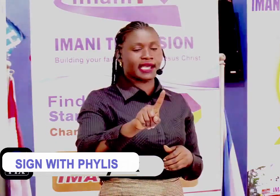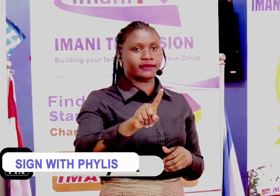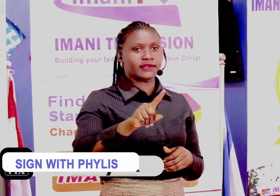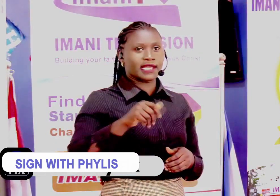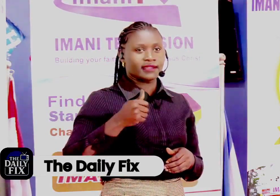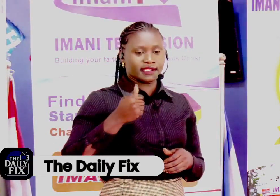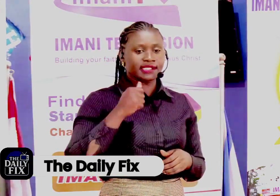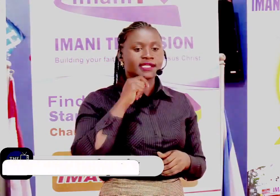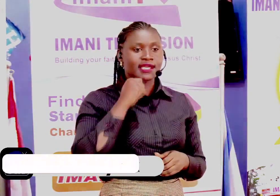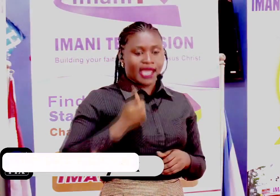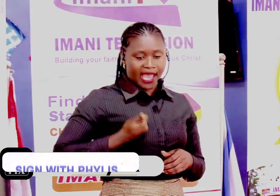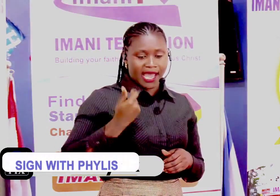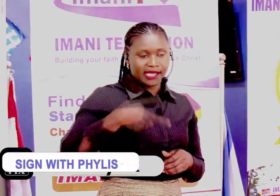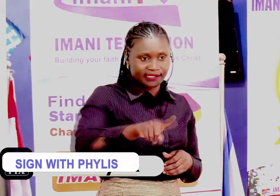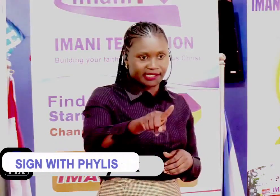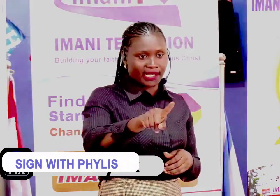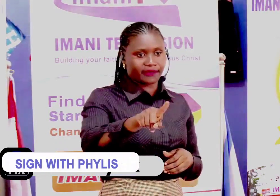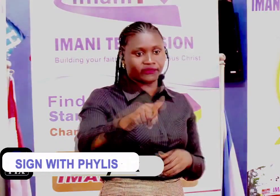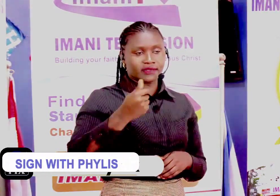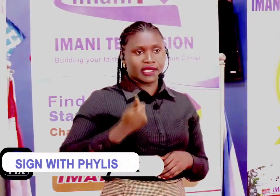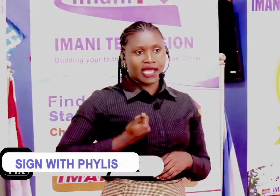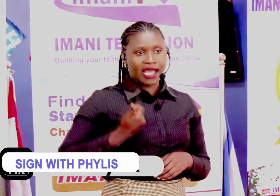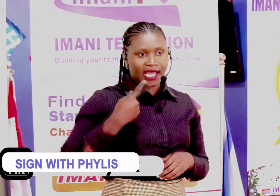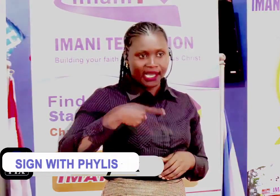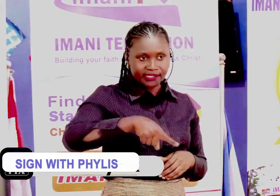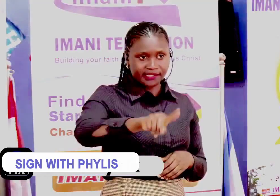Like this. Herself.